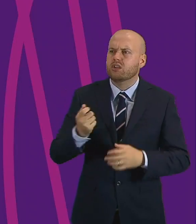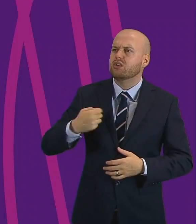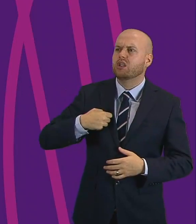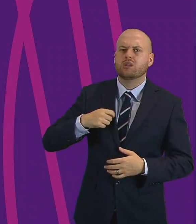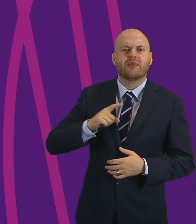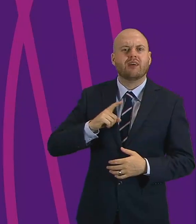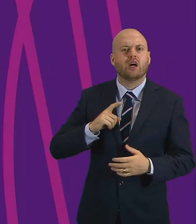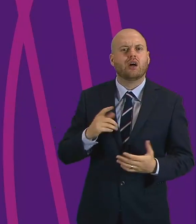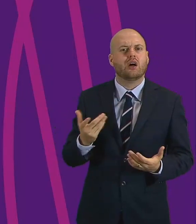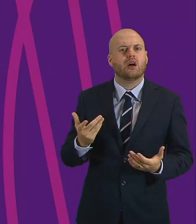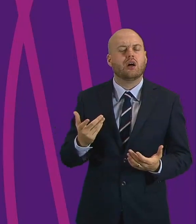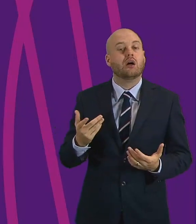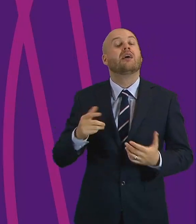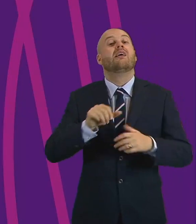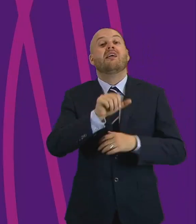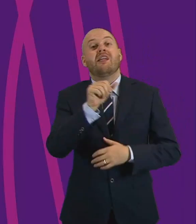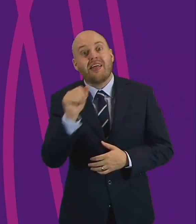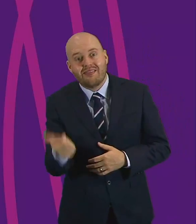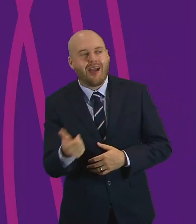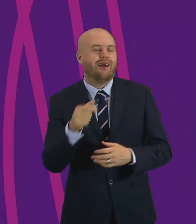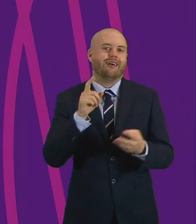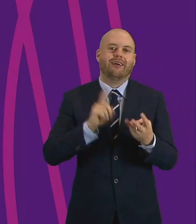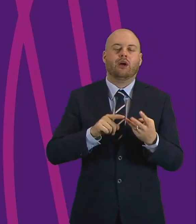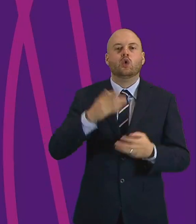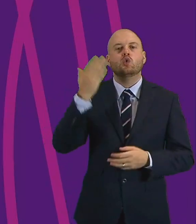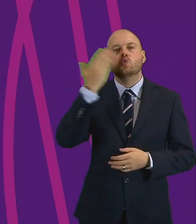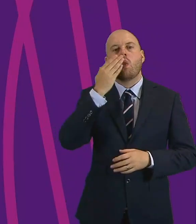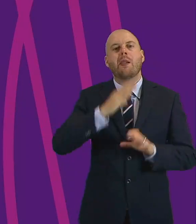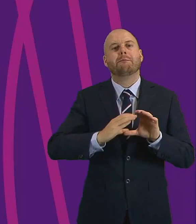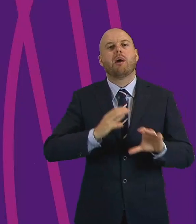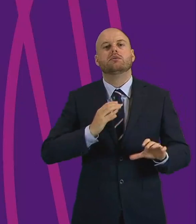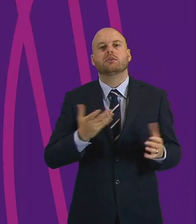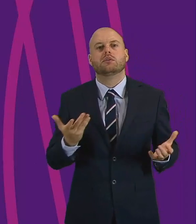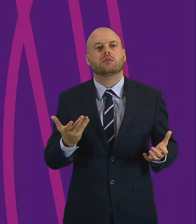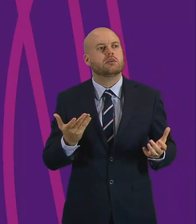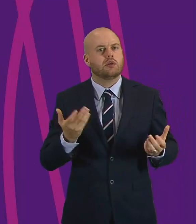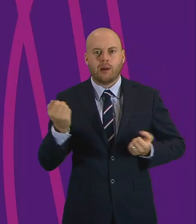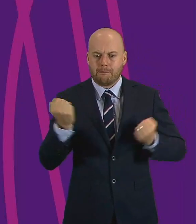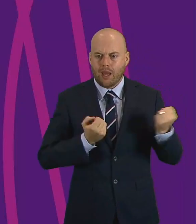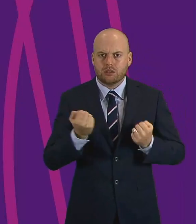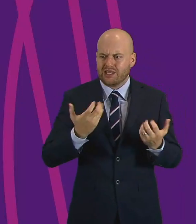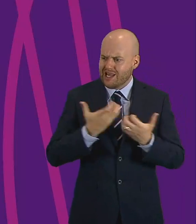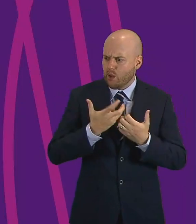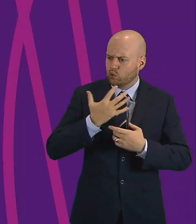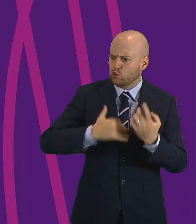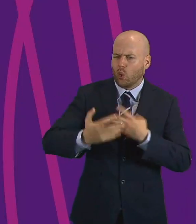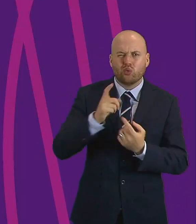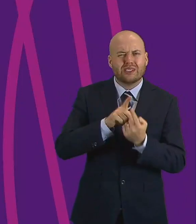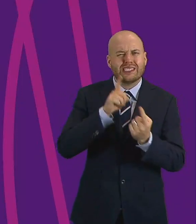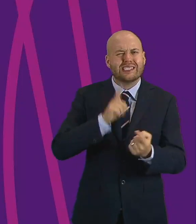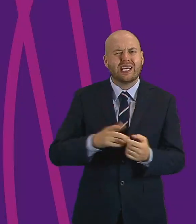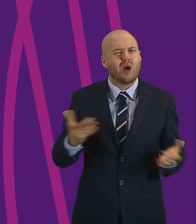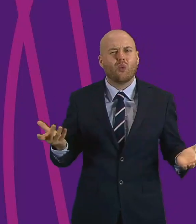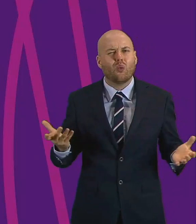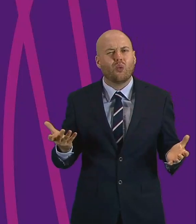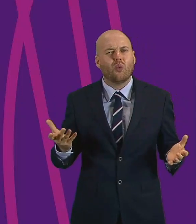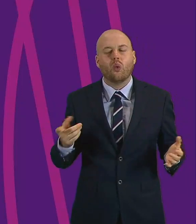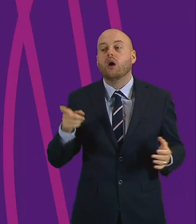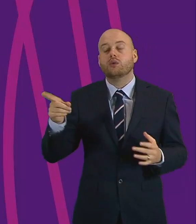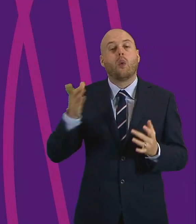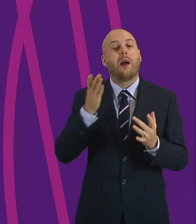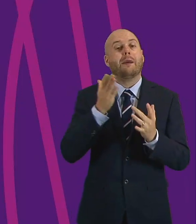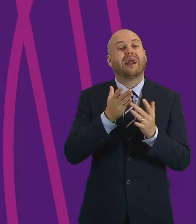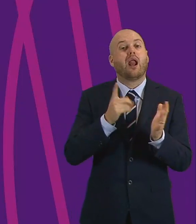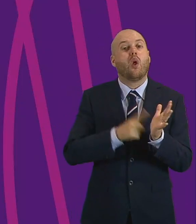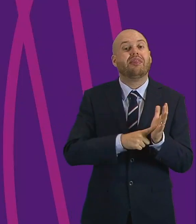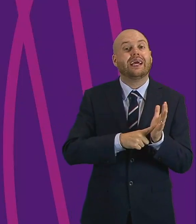getting enough buses to get the social distancing that is needed. Councils have been raising this for weeks now. So in Midlothian, instead of around 30